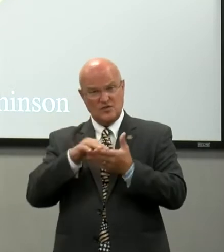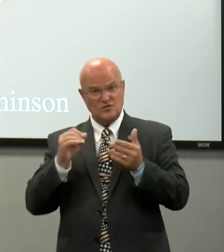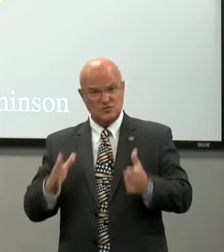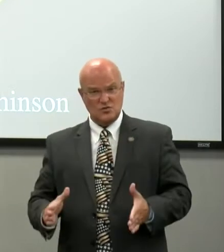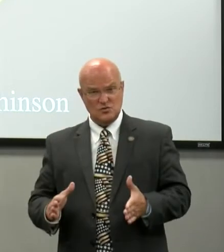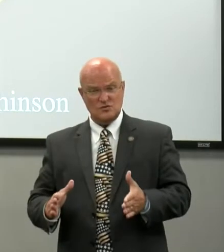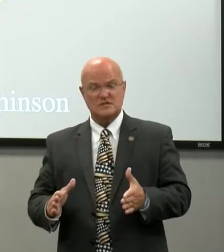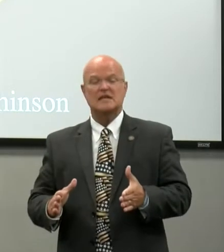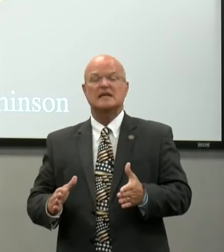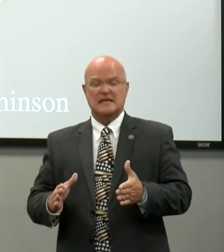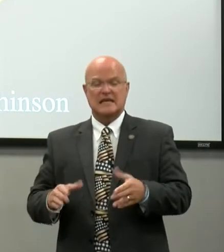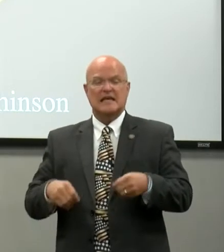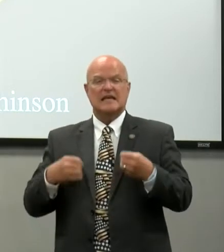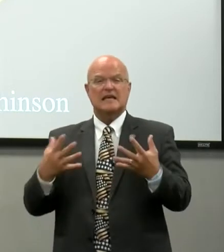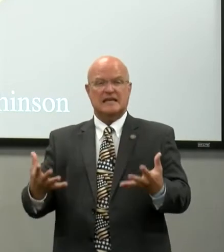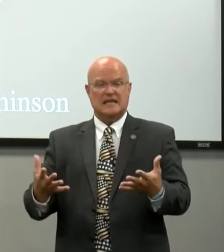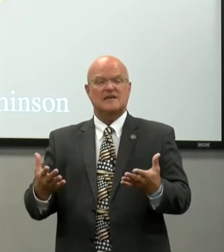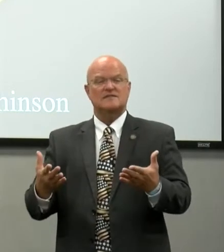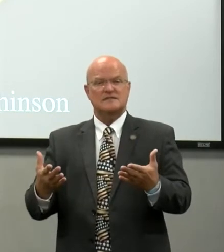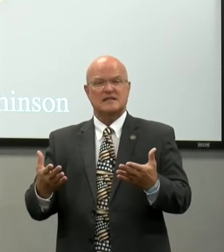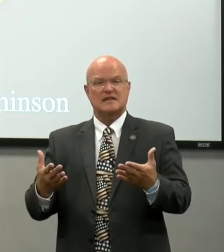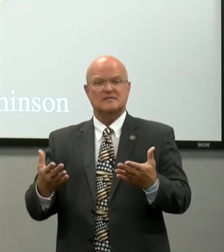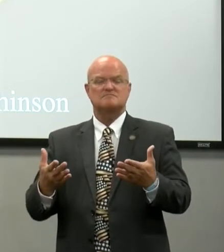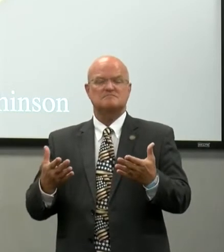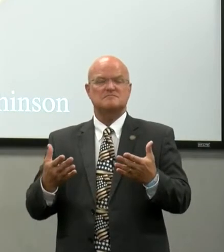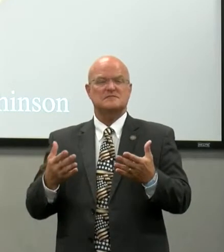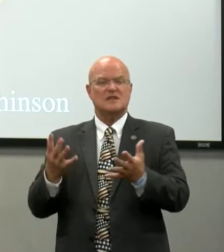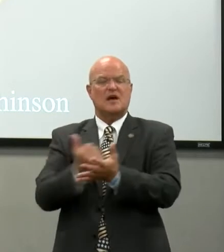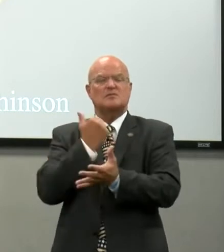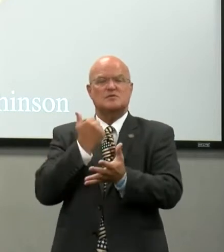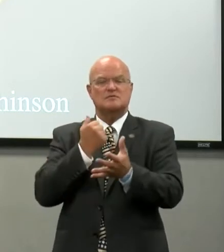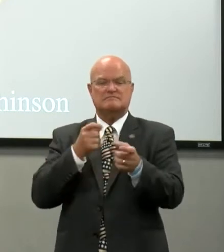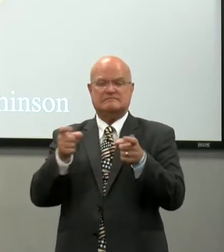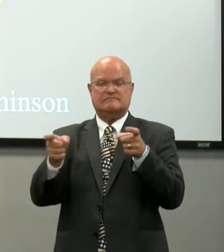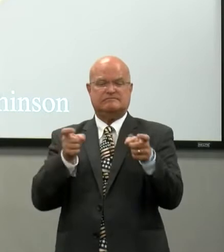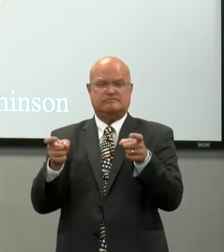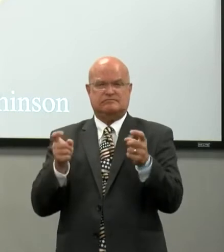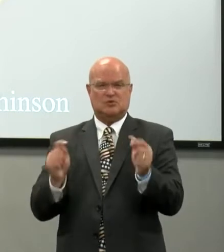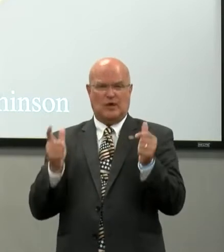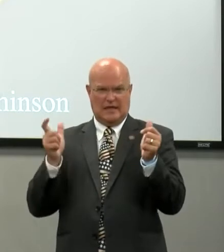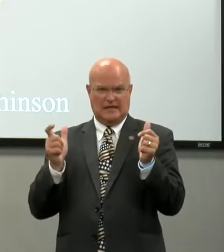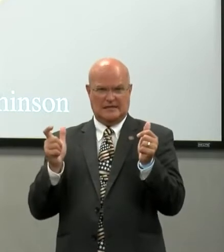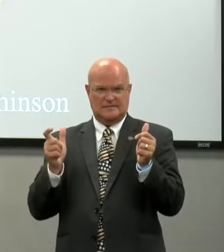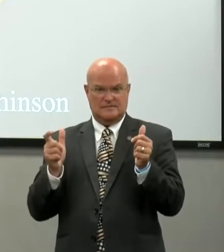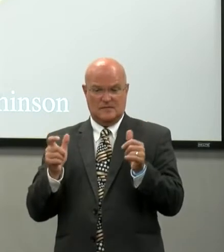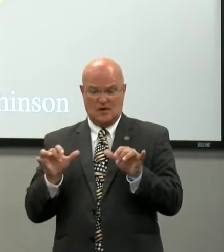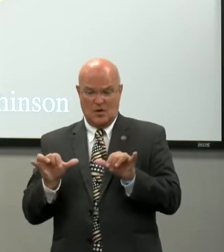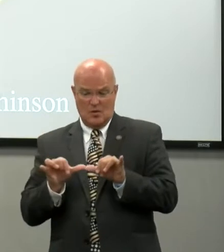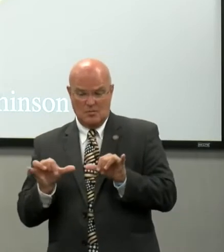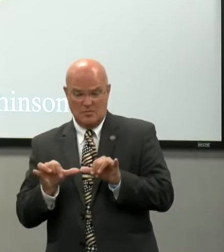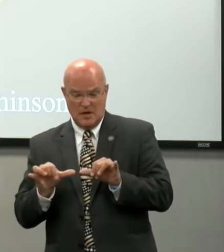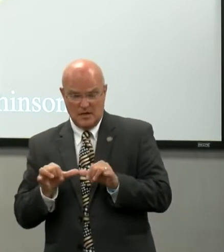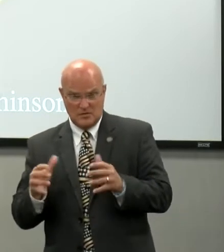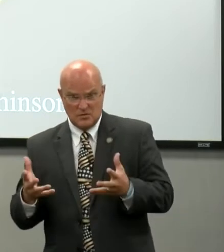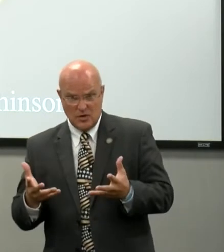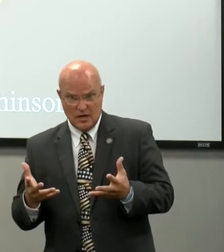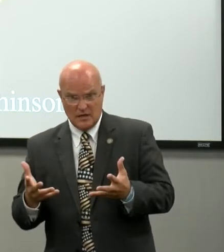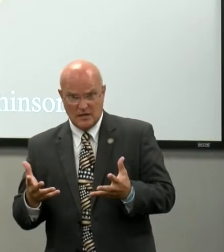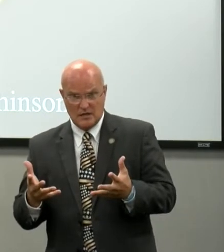an opportunity to get a handle on this quickly. And so that's what we have to look at. What do we measure?